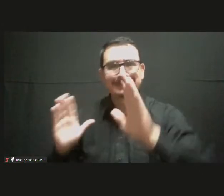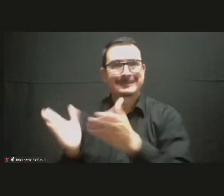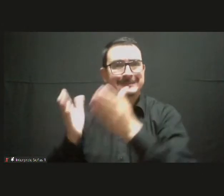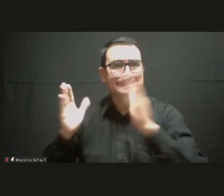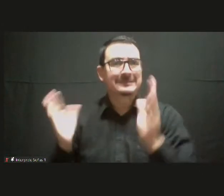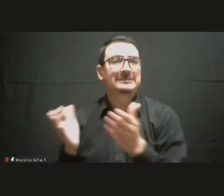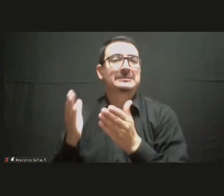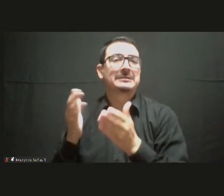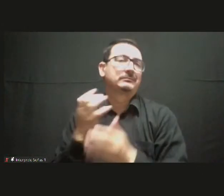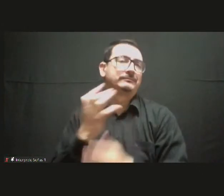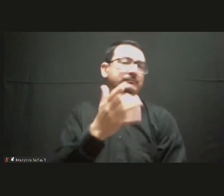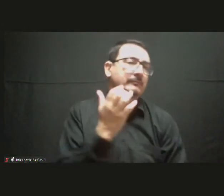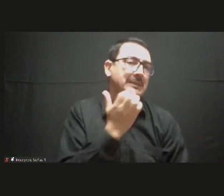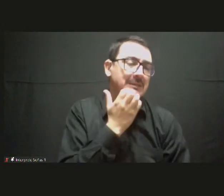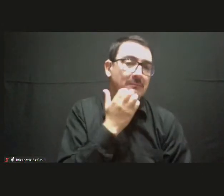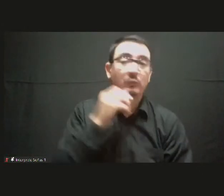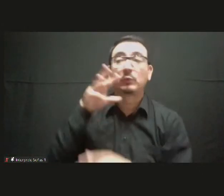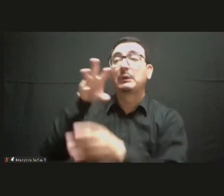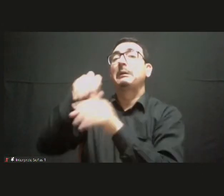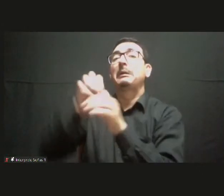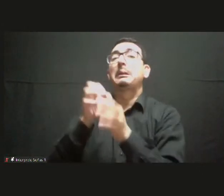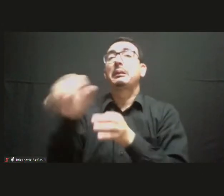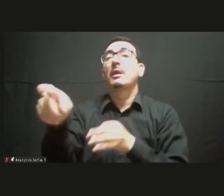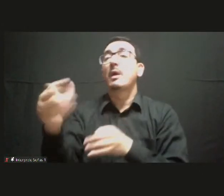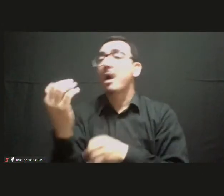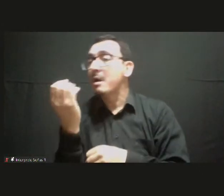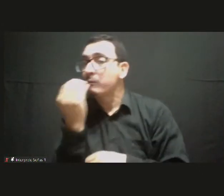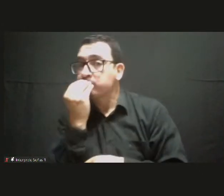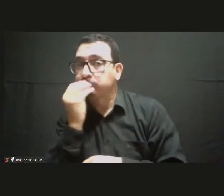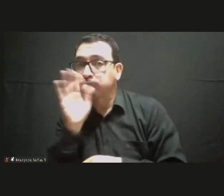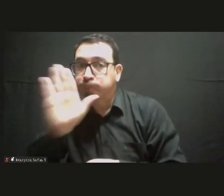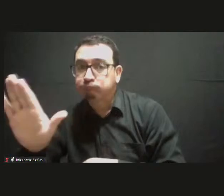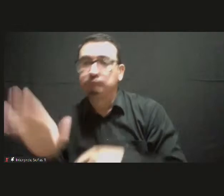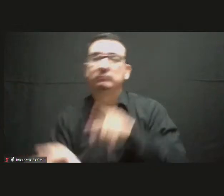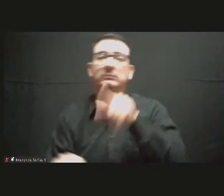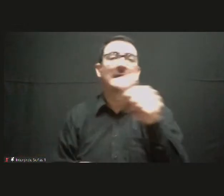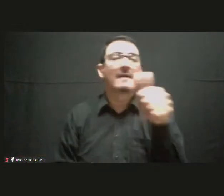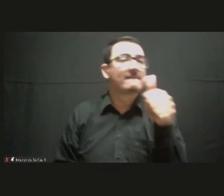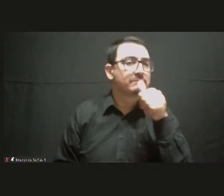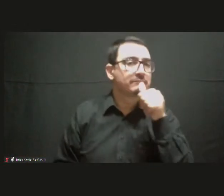important niches for the eco-conscious tourist.